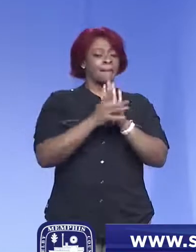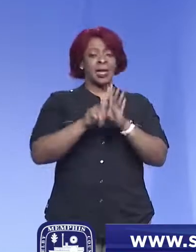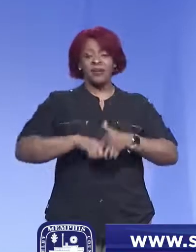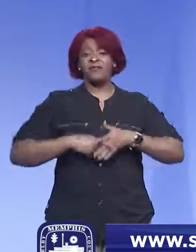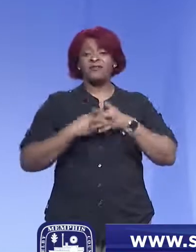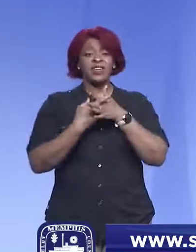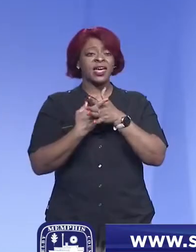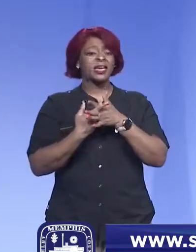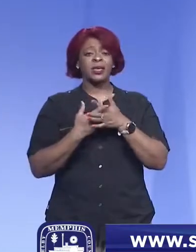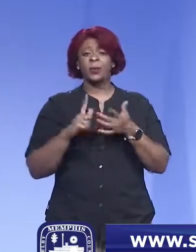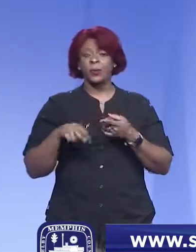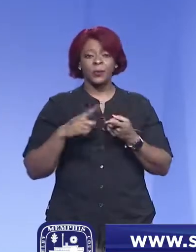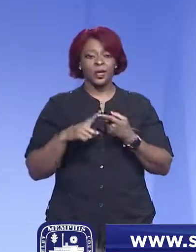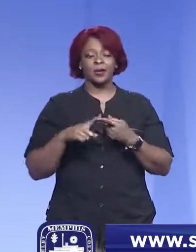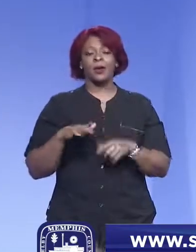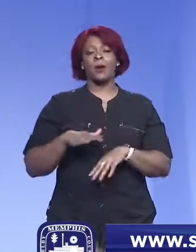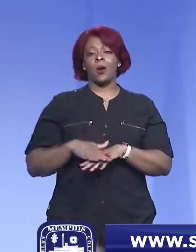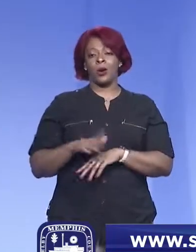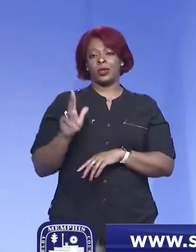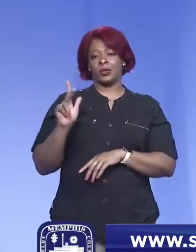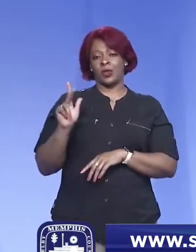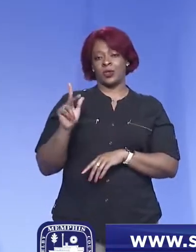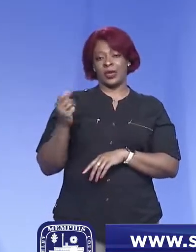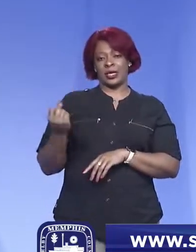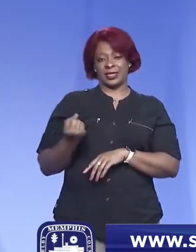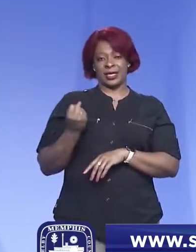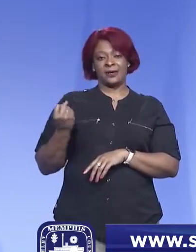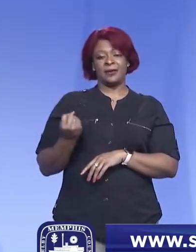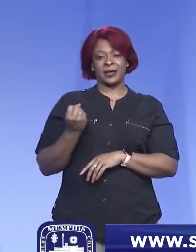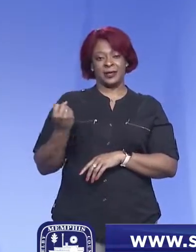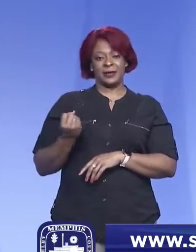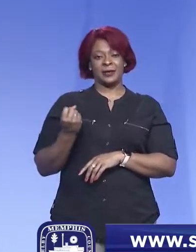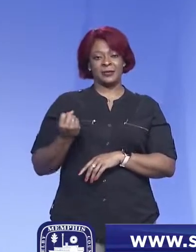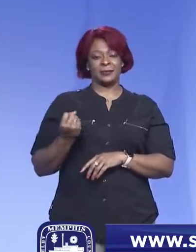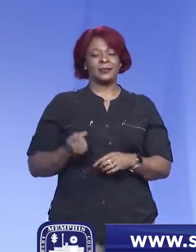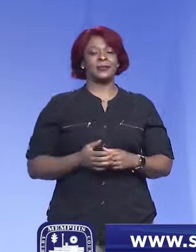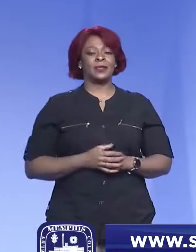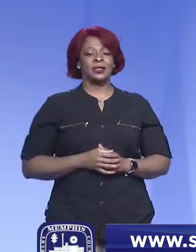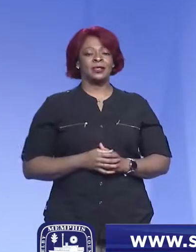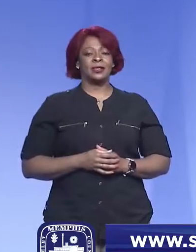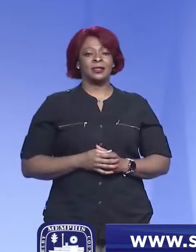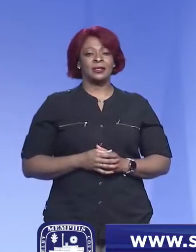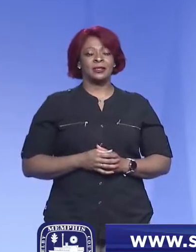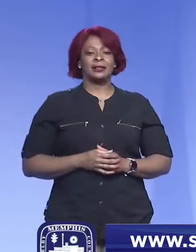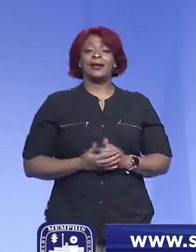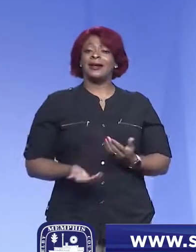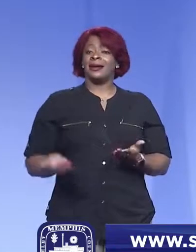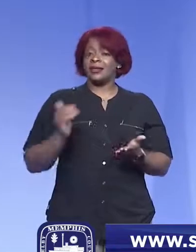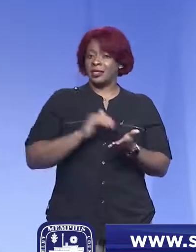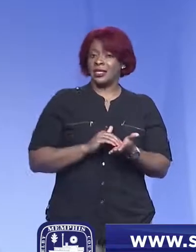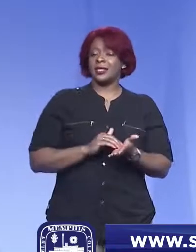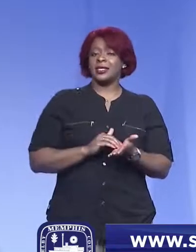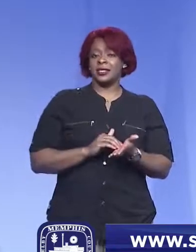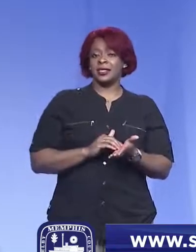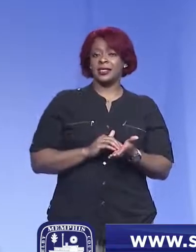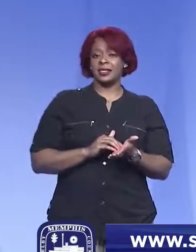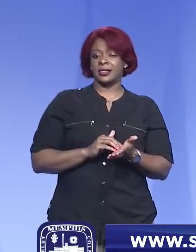effective on the 23rd, which is Saturday. And again,